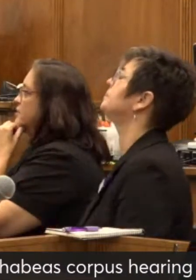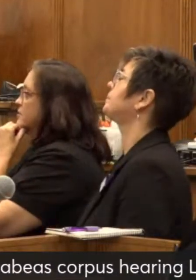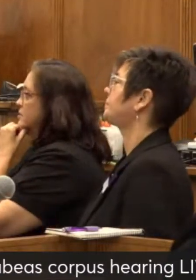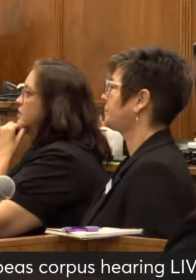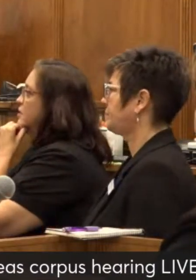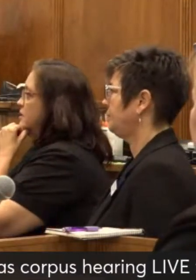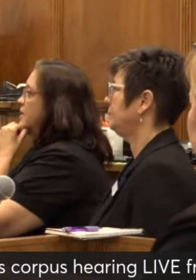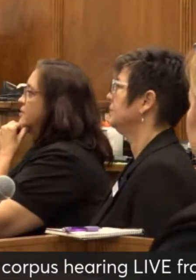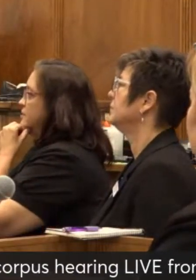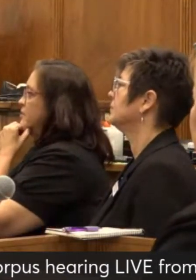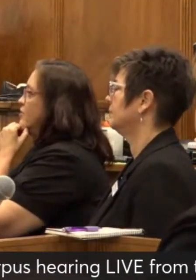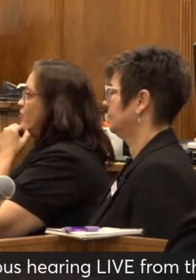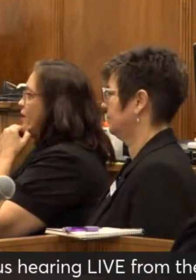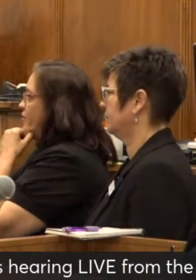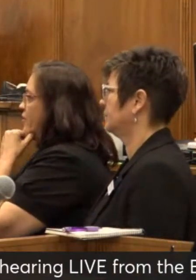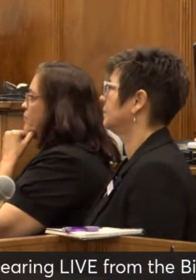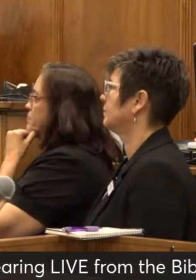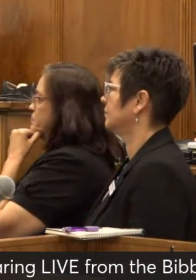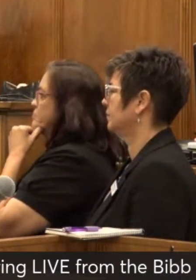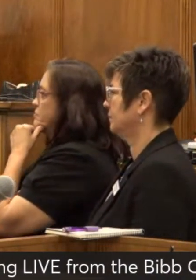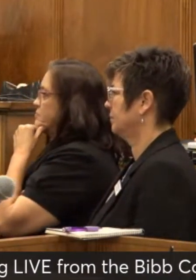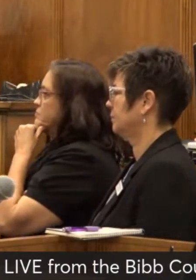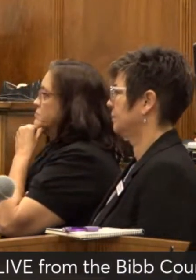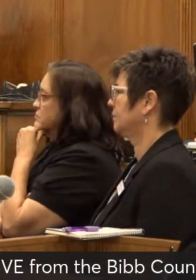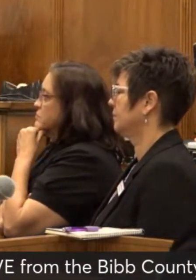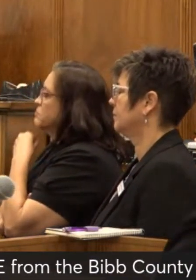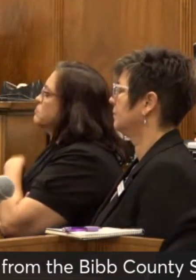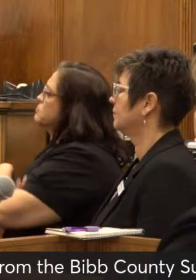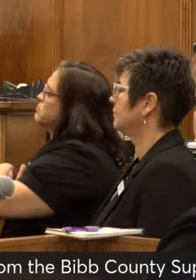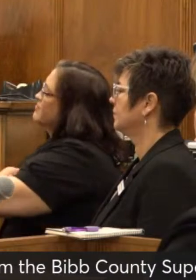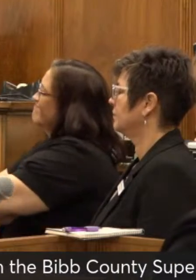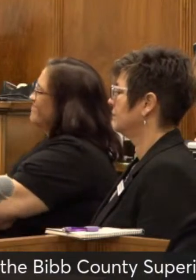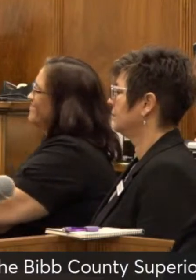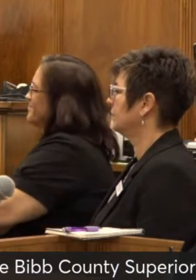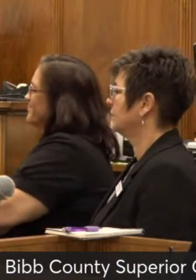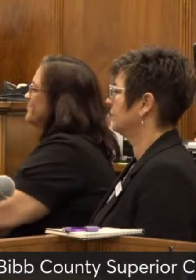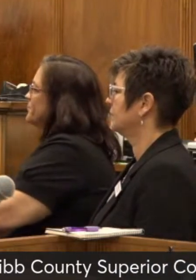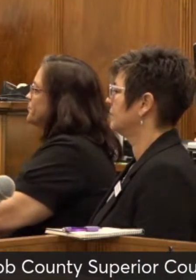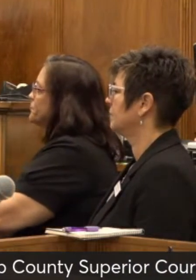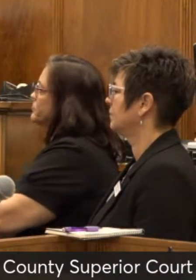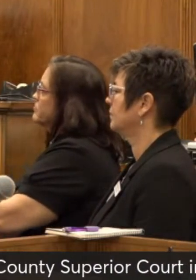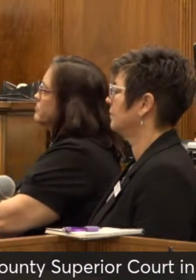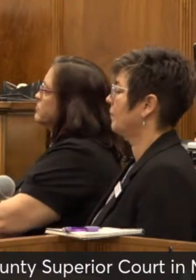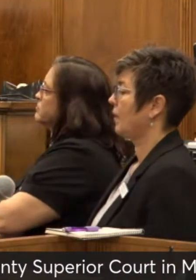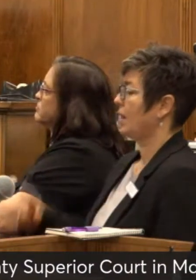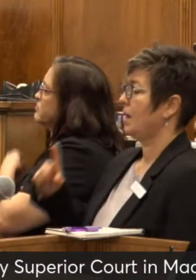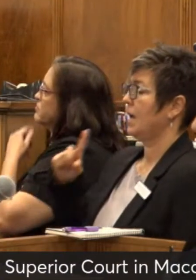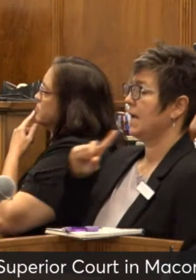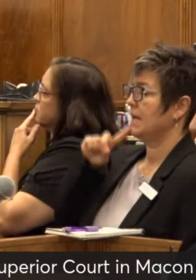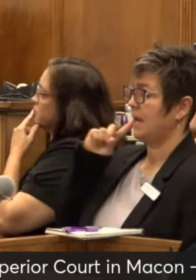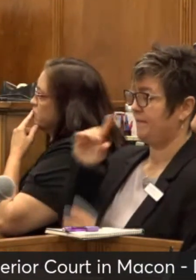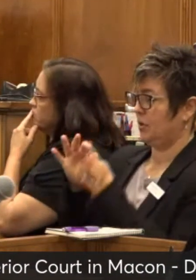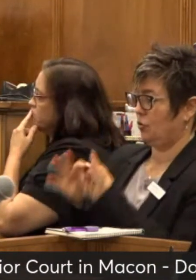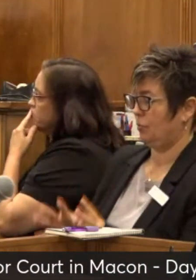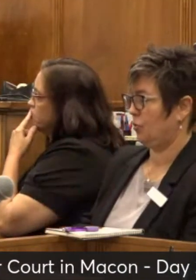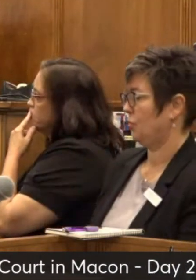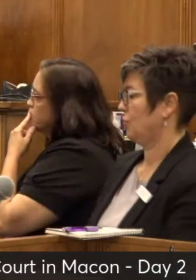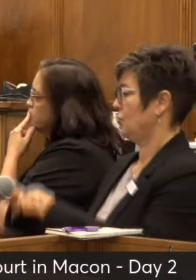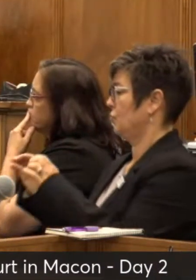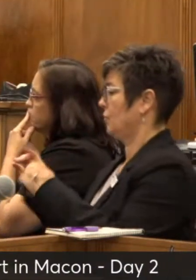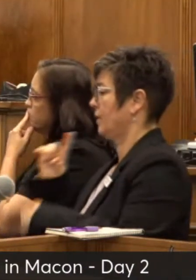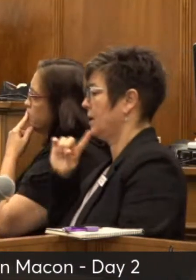Right. Yes, you got it there. Can you describe the difference between those two things?